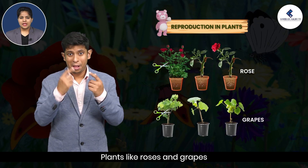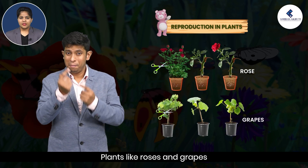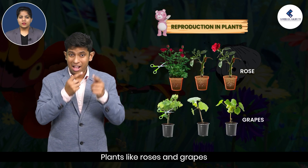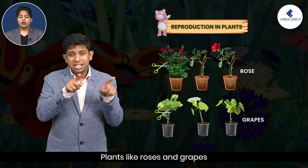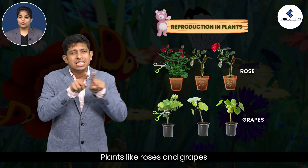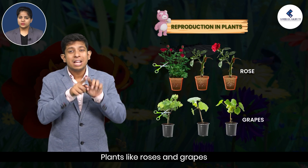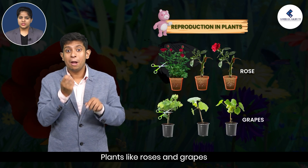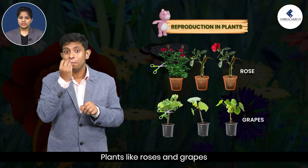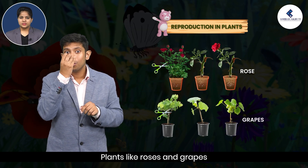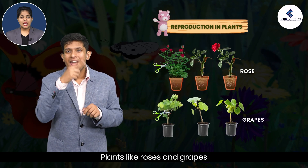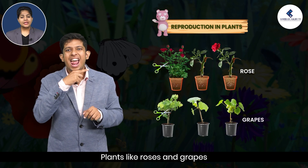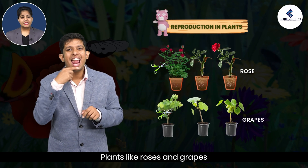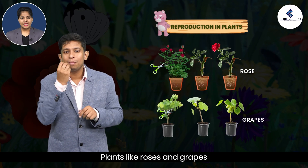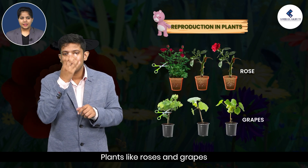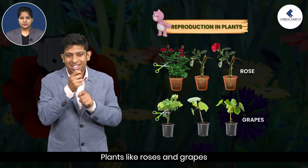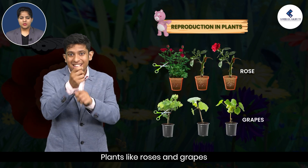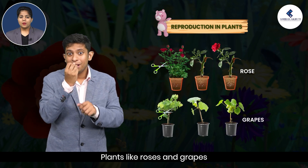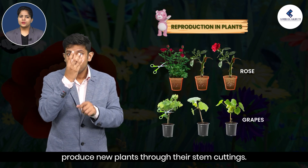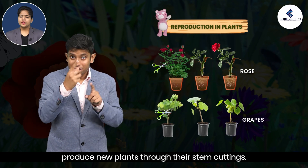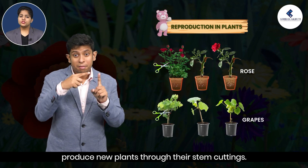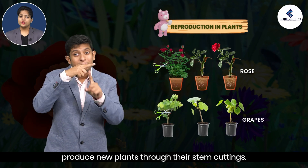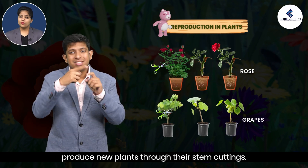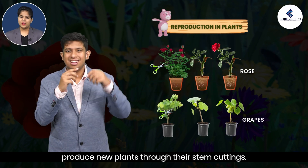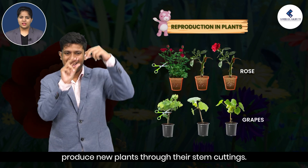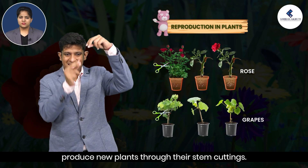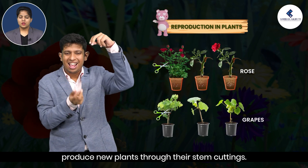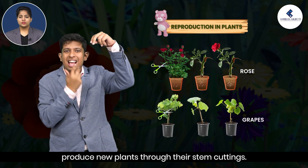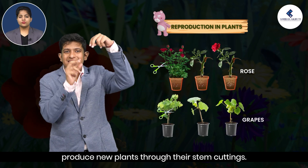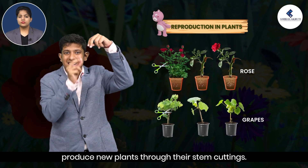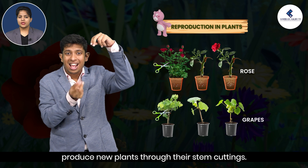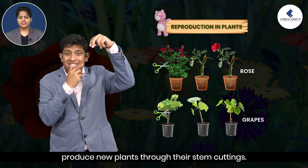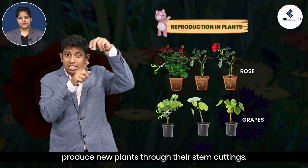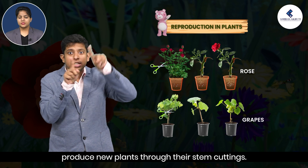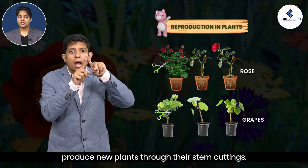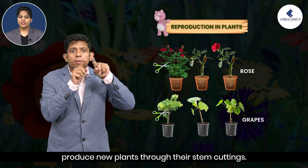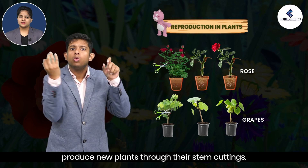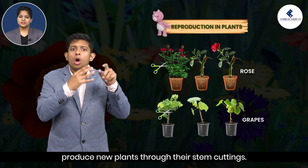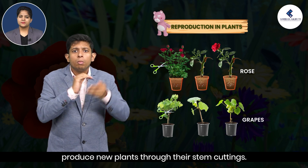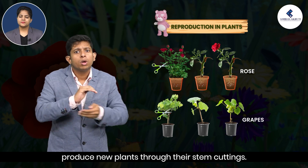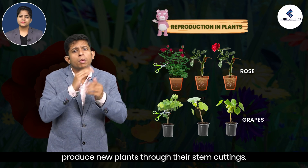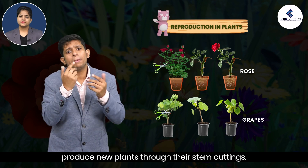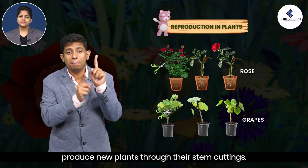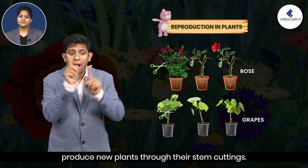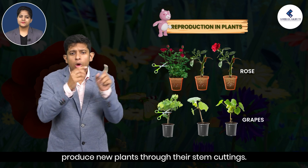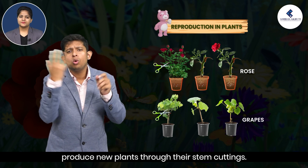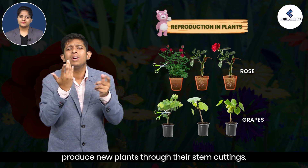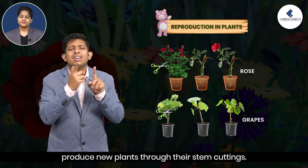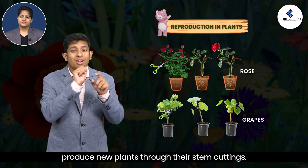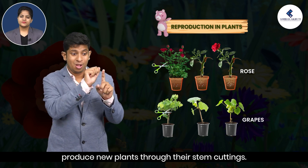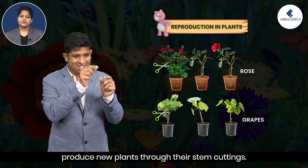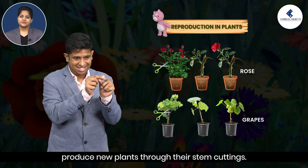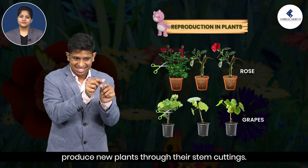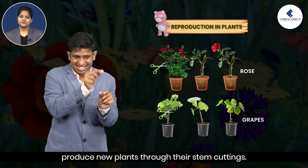Plants like roses and grapes produce new plants through their stem cuttings.